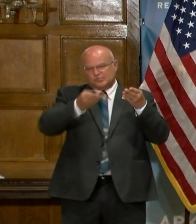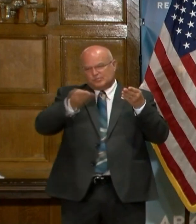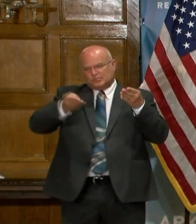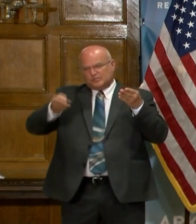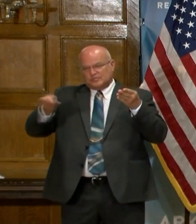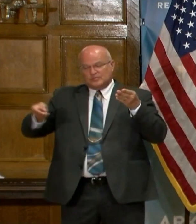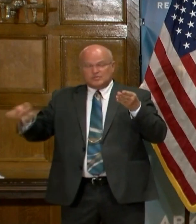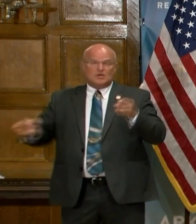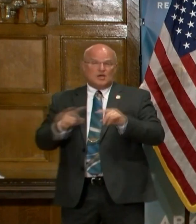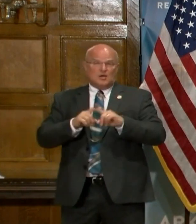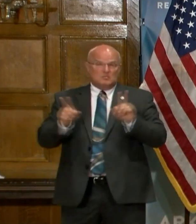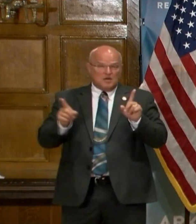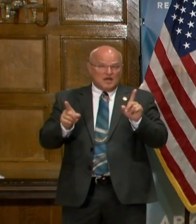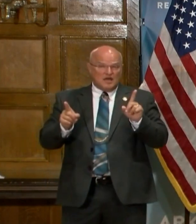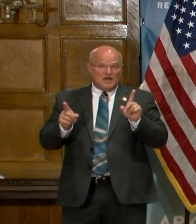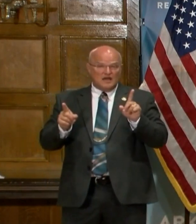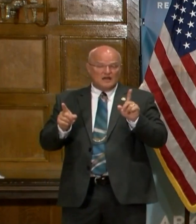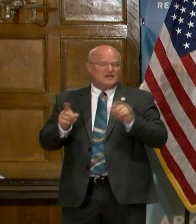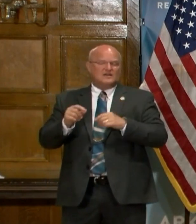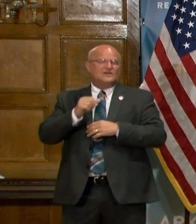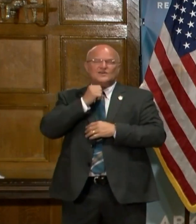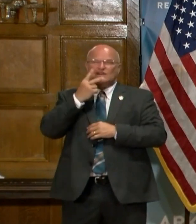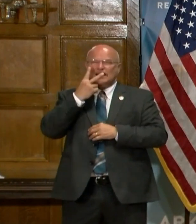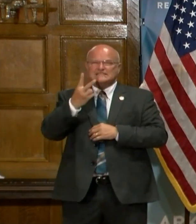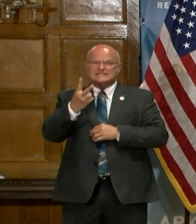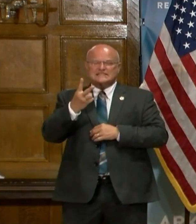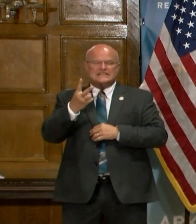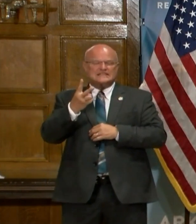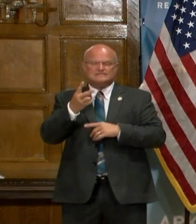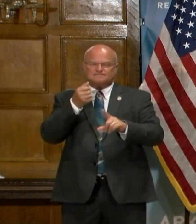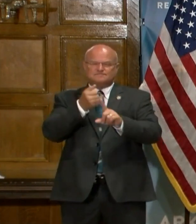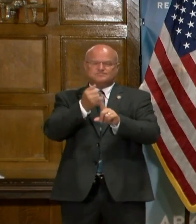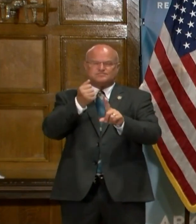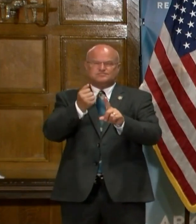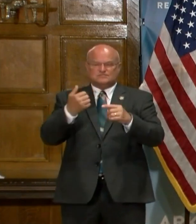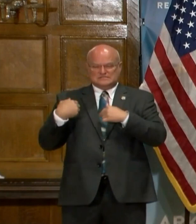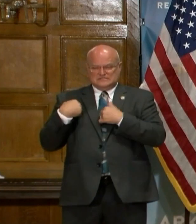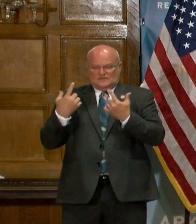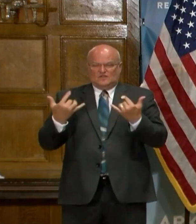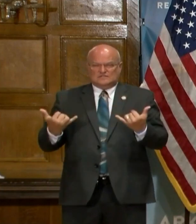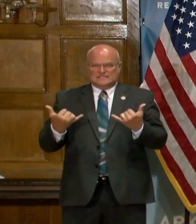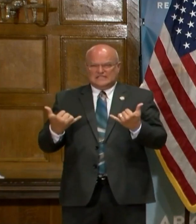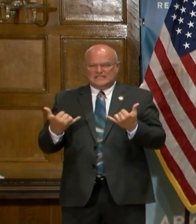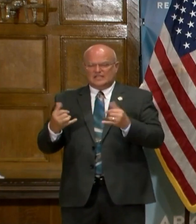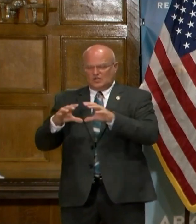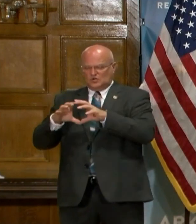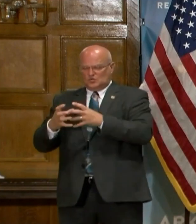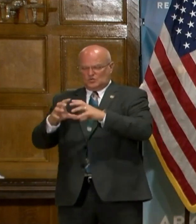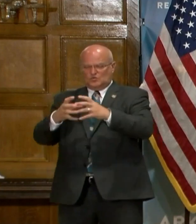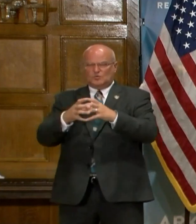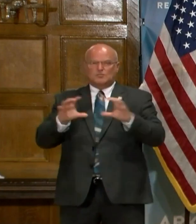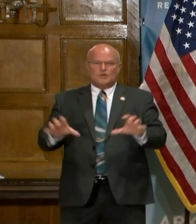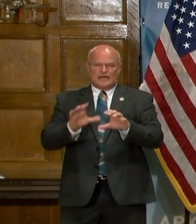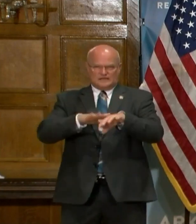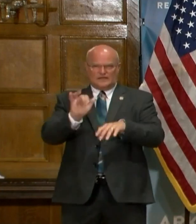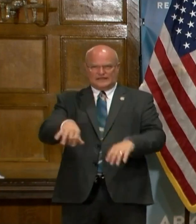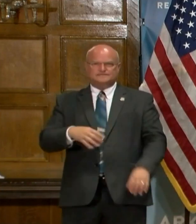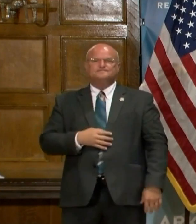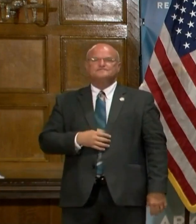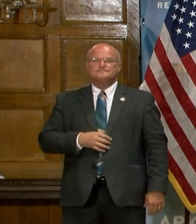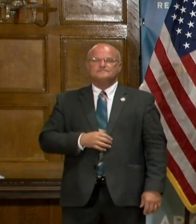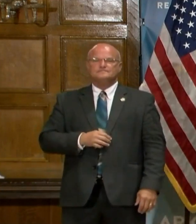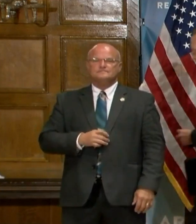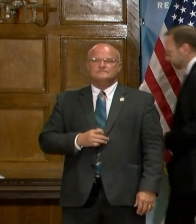But we're not seeing those as major drivers. So far, we're seeing clusters that we act upon.